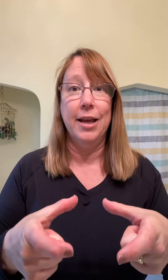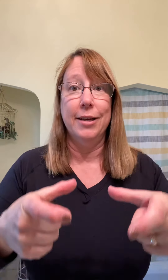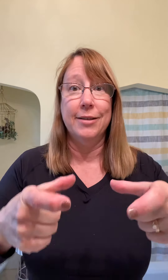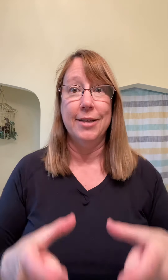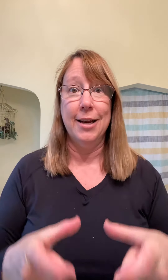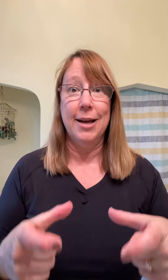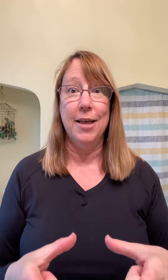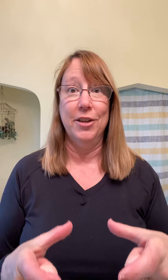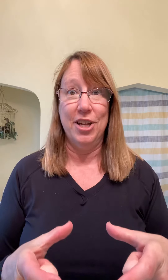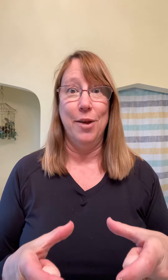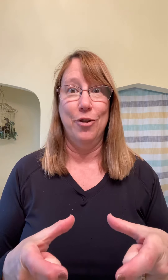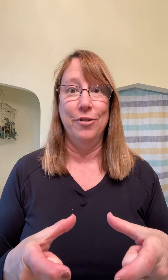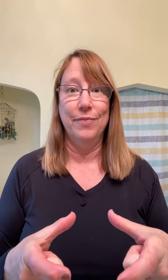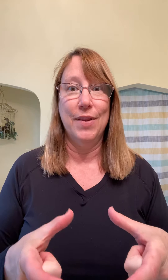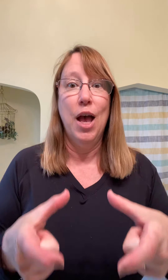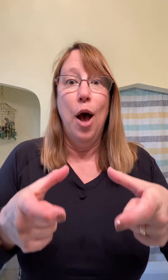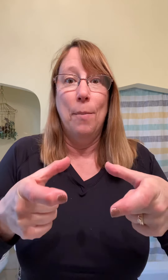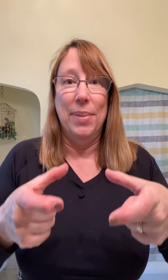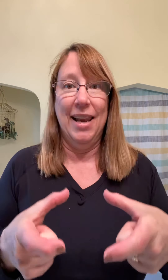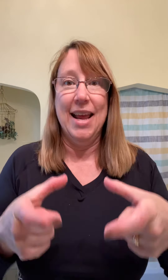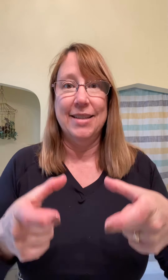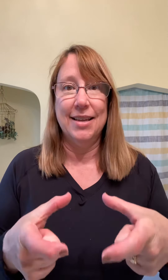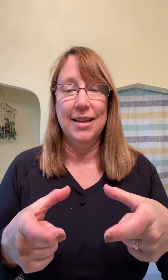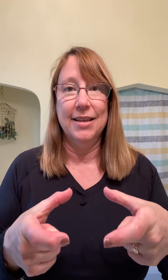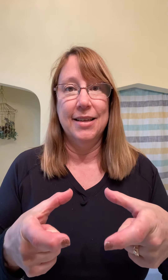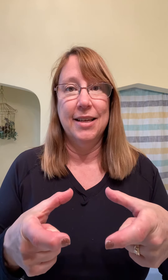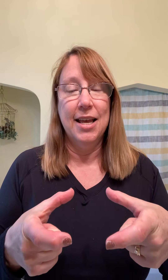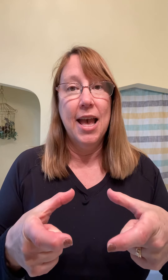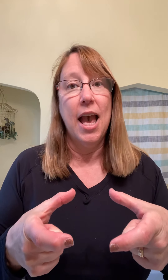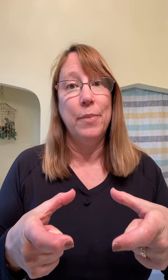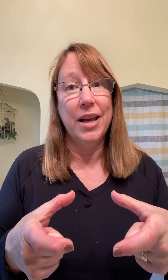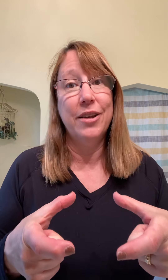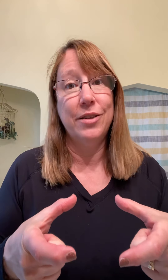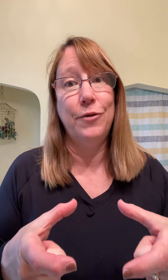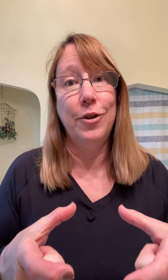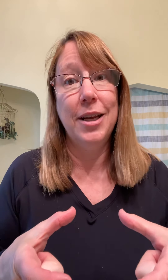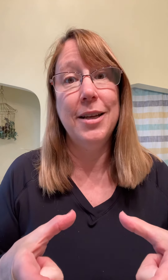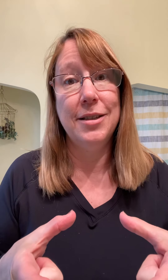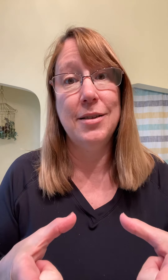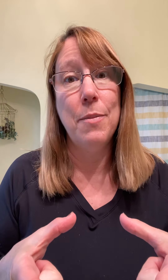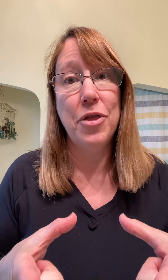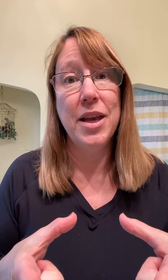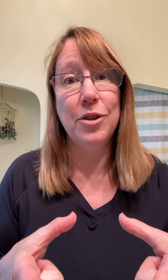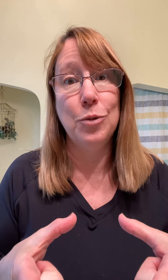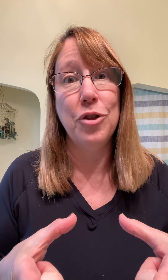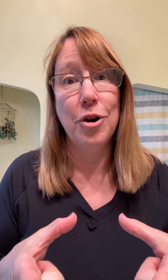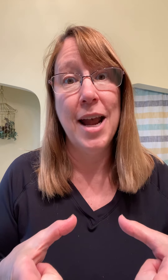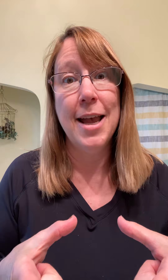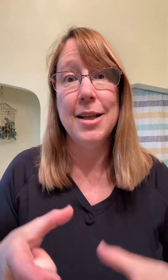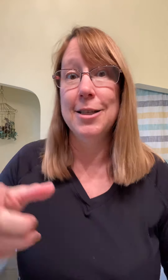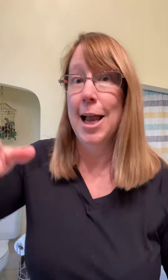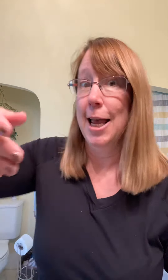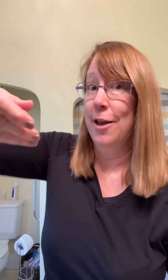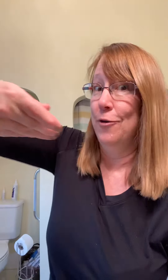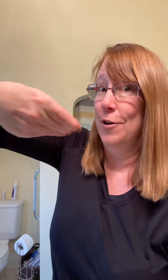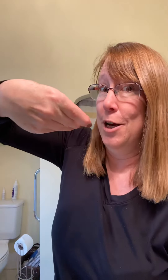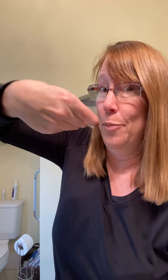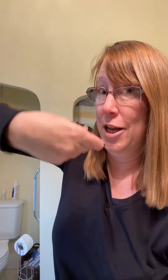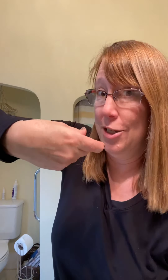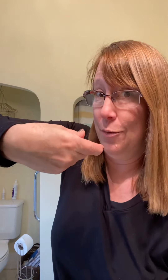you set it on the table. Plate. And because if you're eating some things with your hands, like if you're eating pizza with